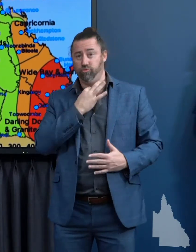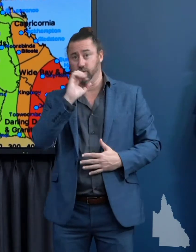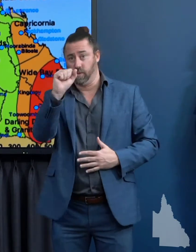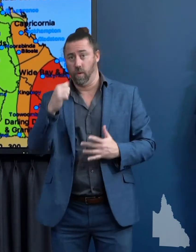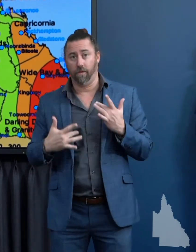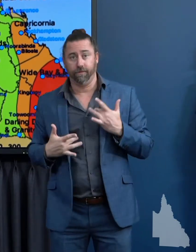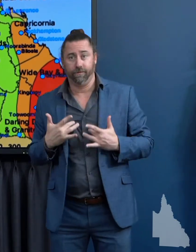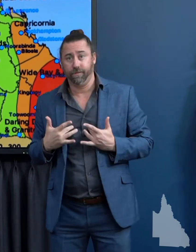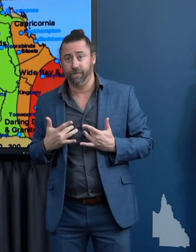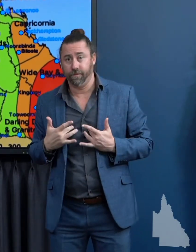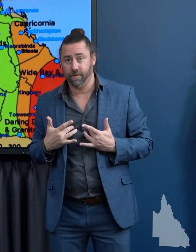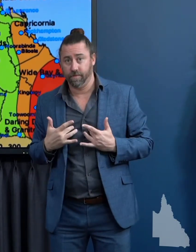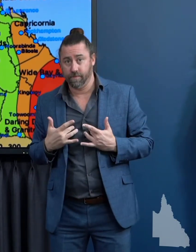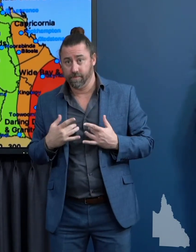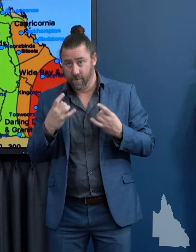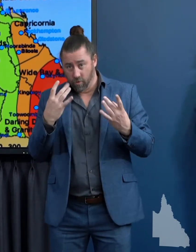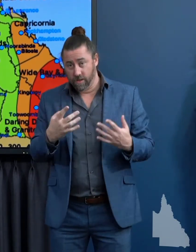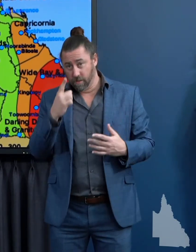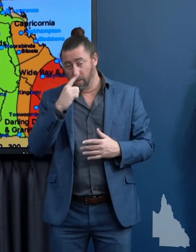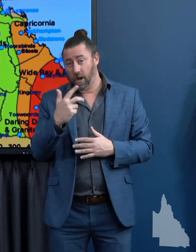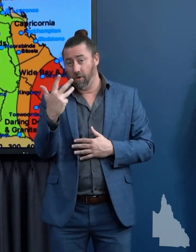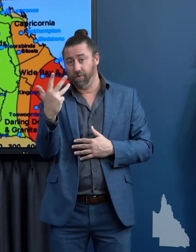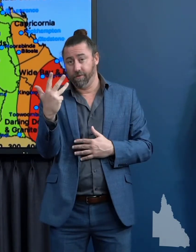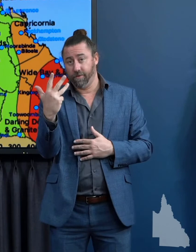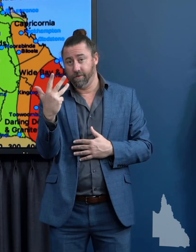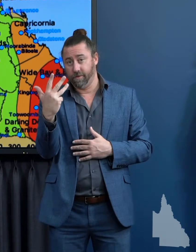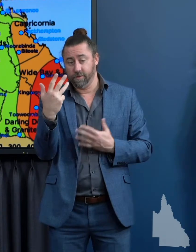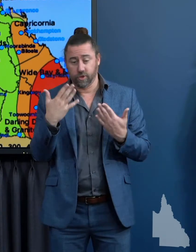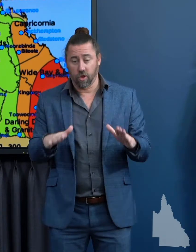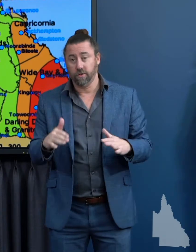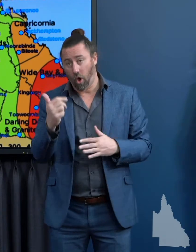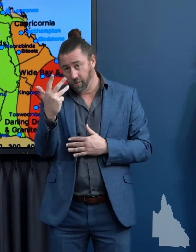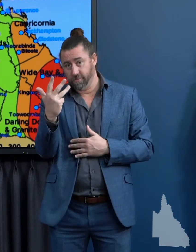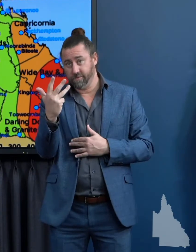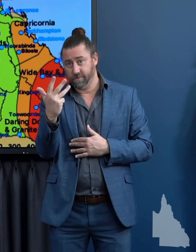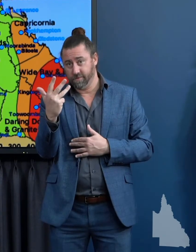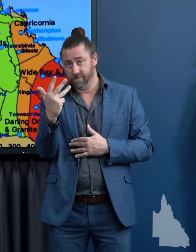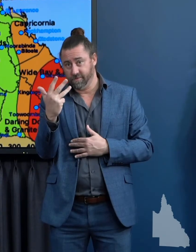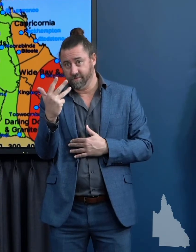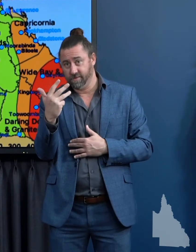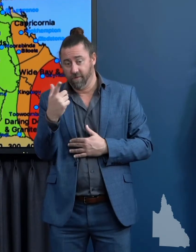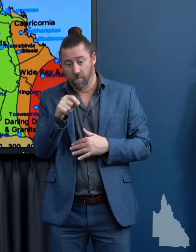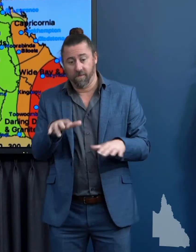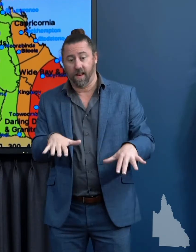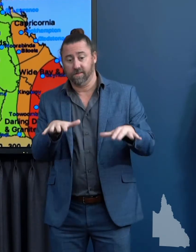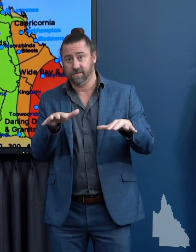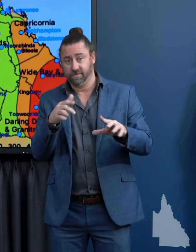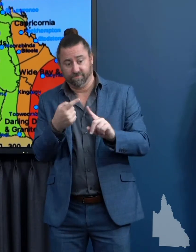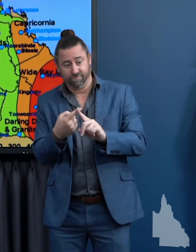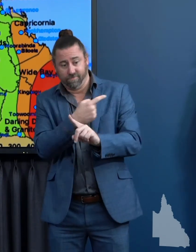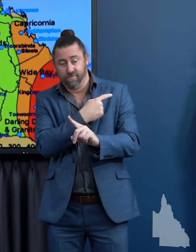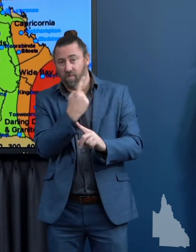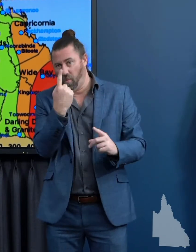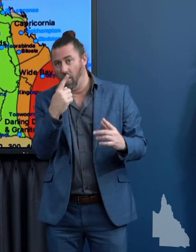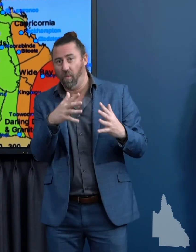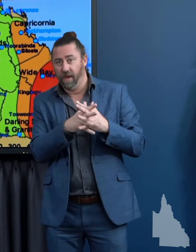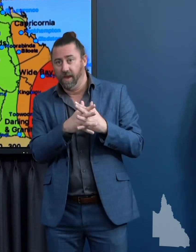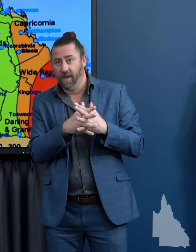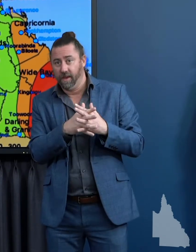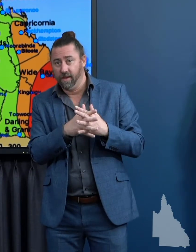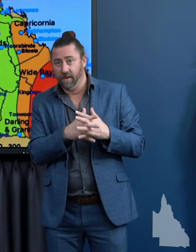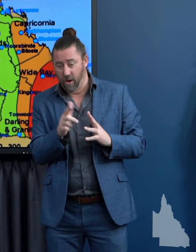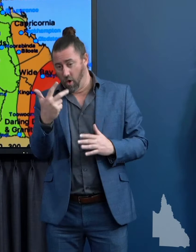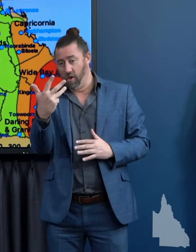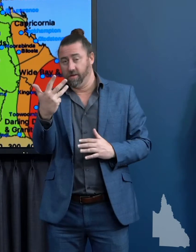have had 9 deaths, and each of those has been related to the flooding of this event in the last